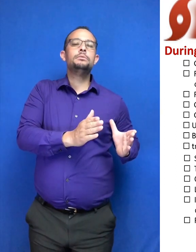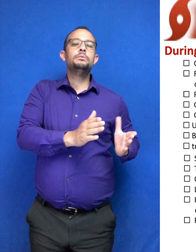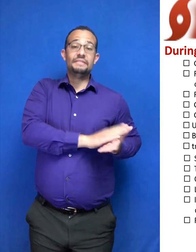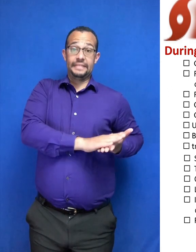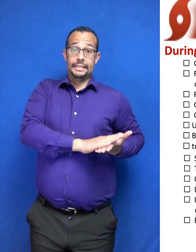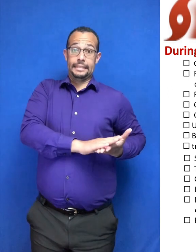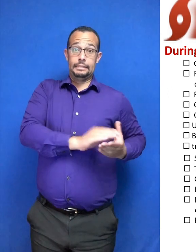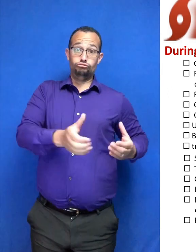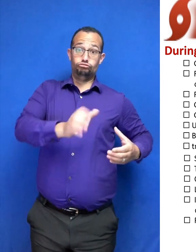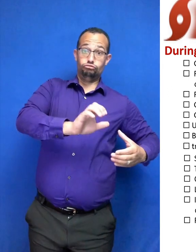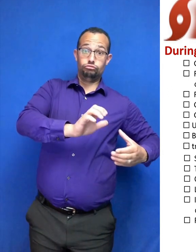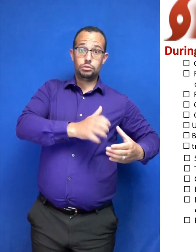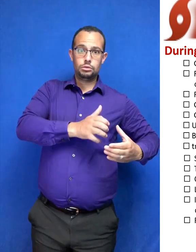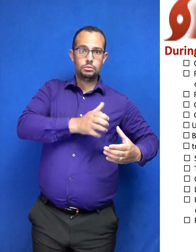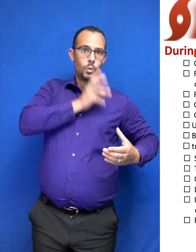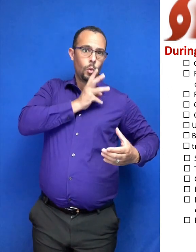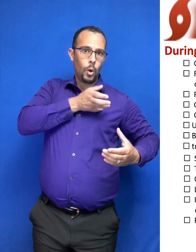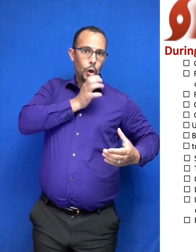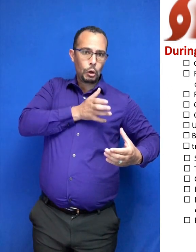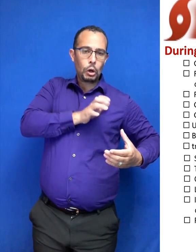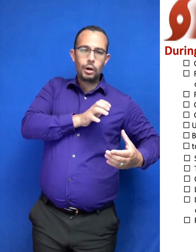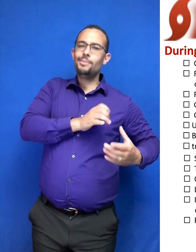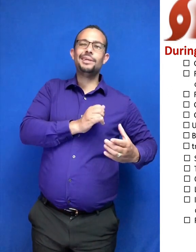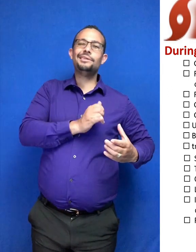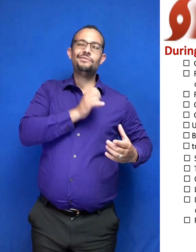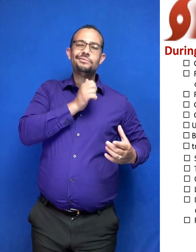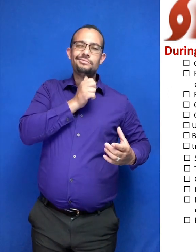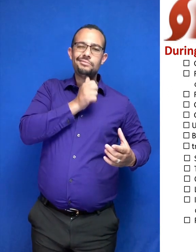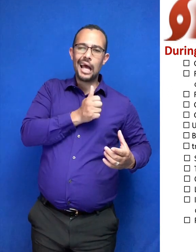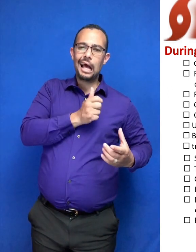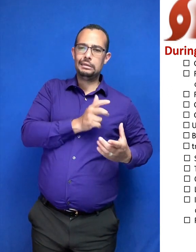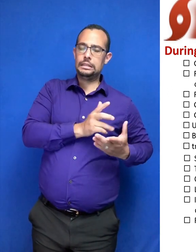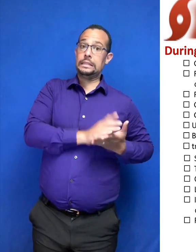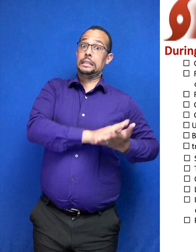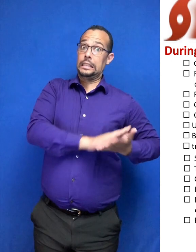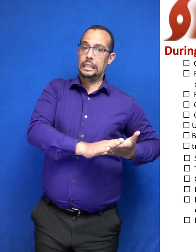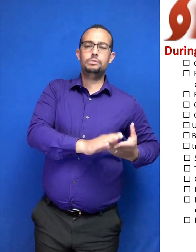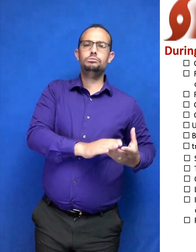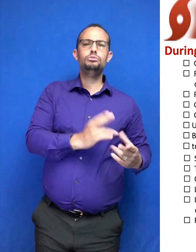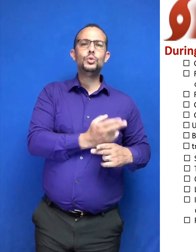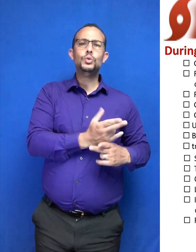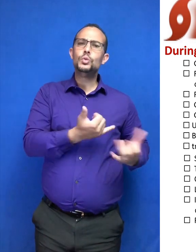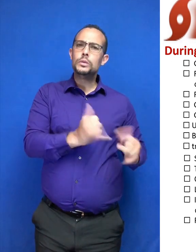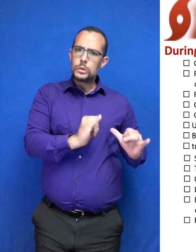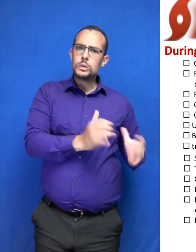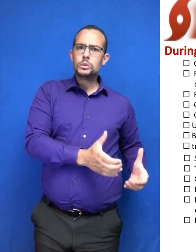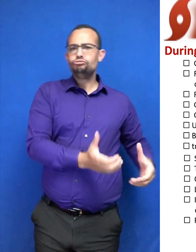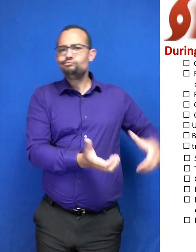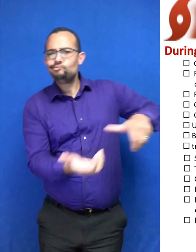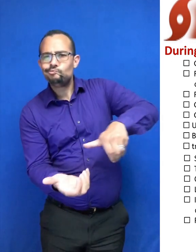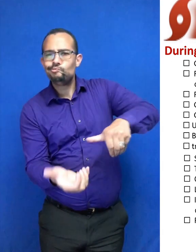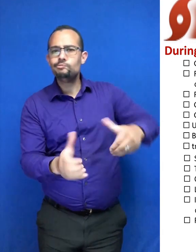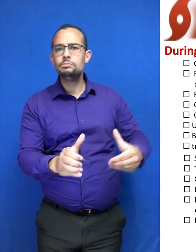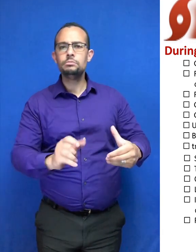out, even you can use a garbage can if it's not cleaned out. This will help you flush the toilet. You